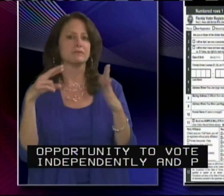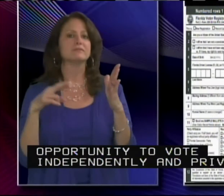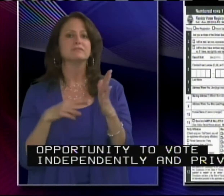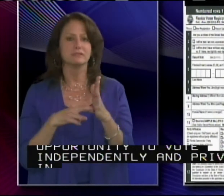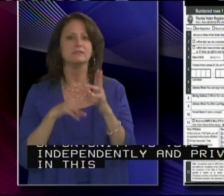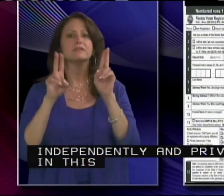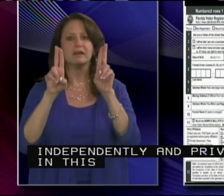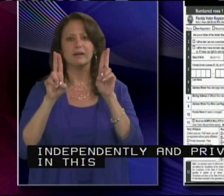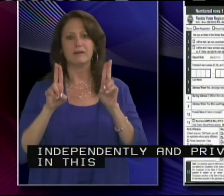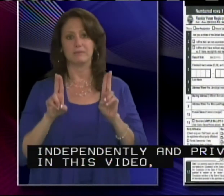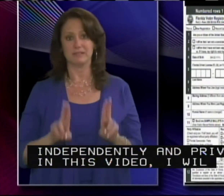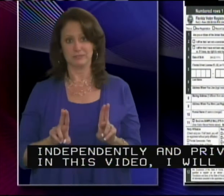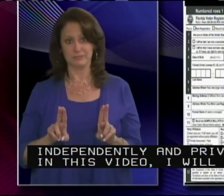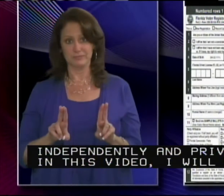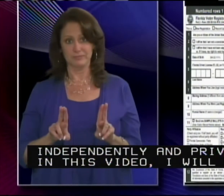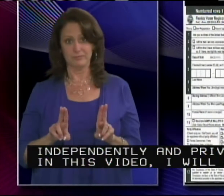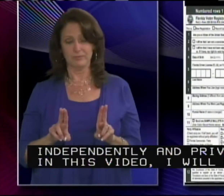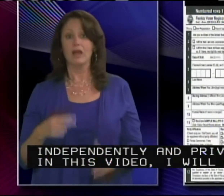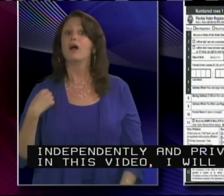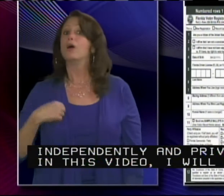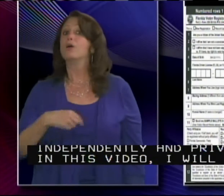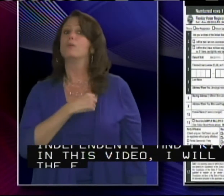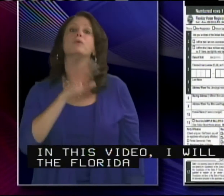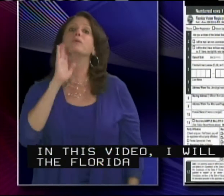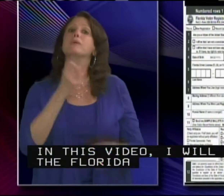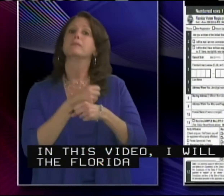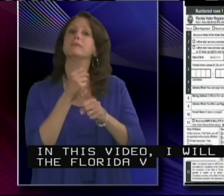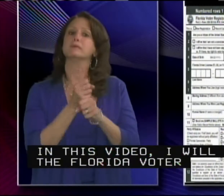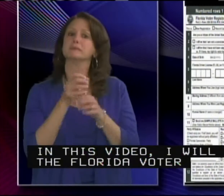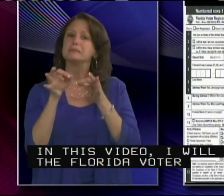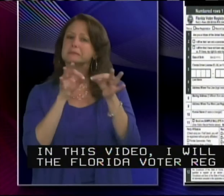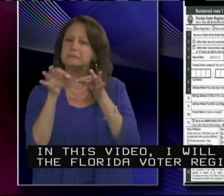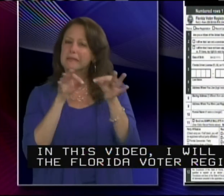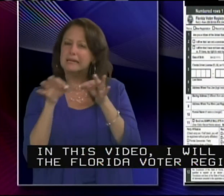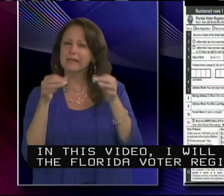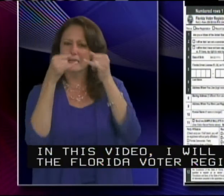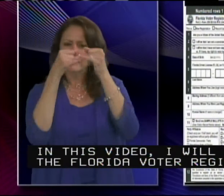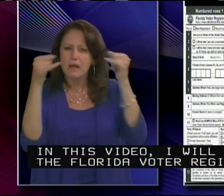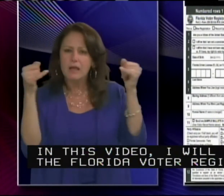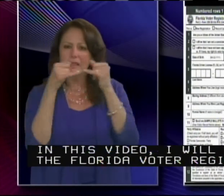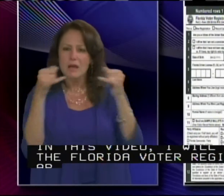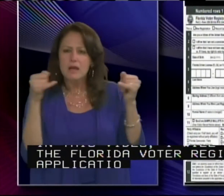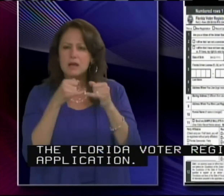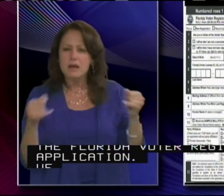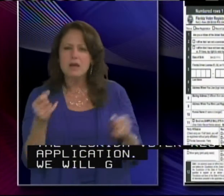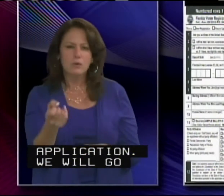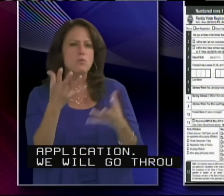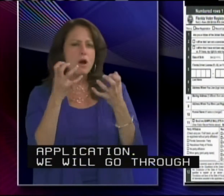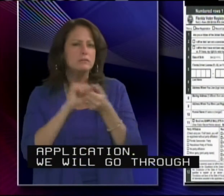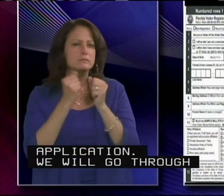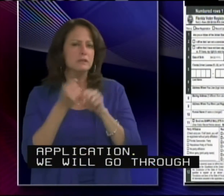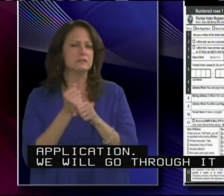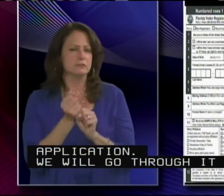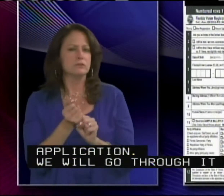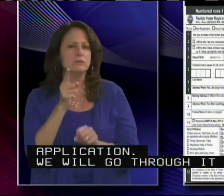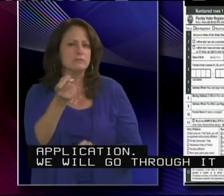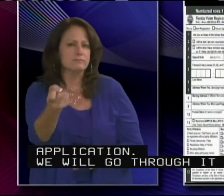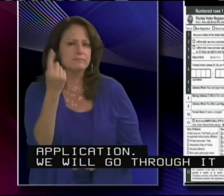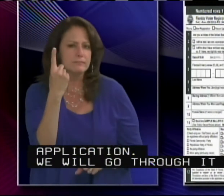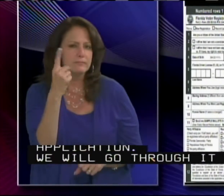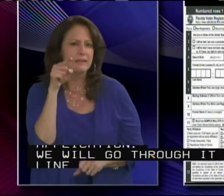voter registration application. We will go through it line by line to make sure